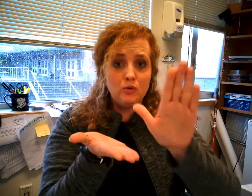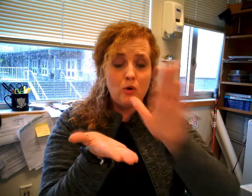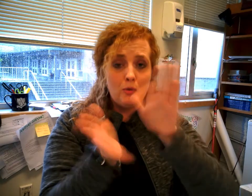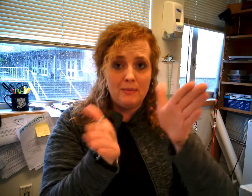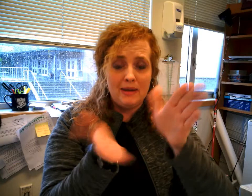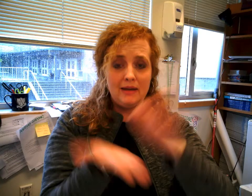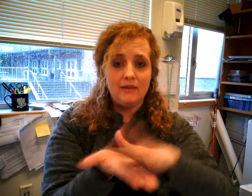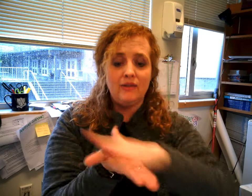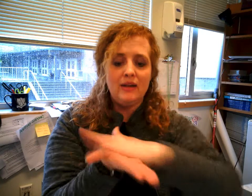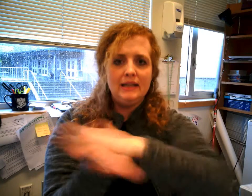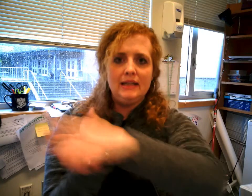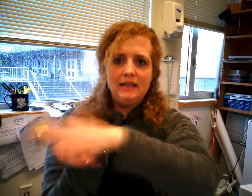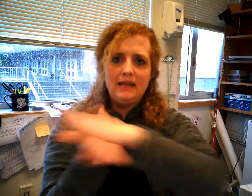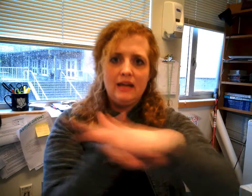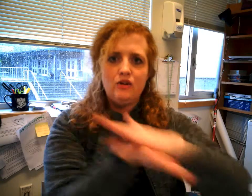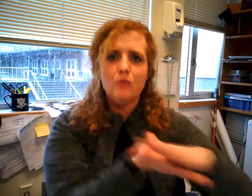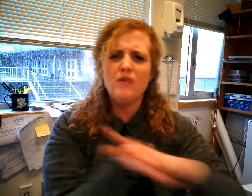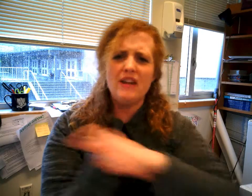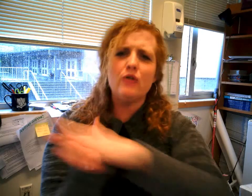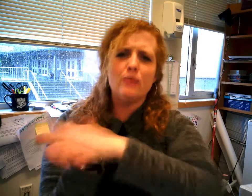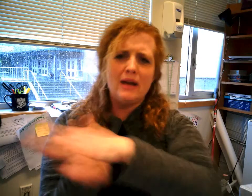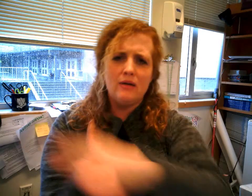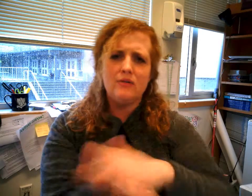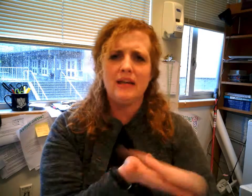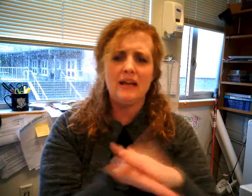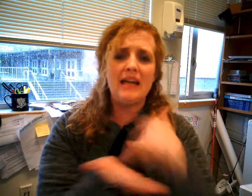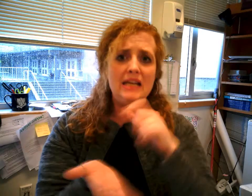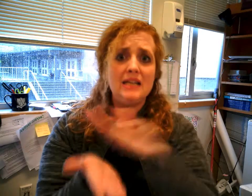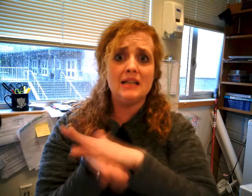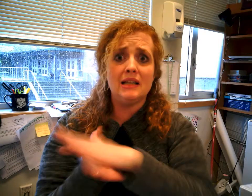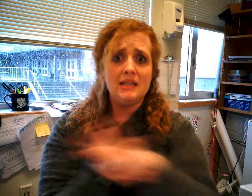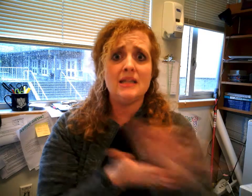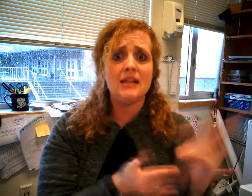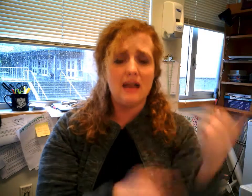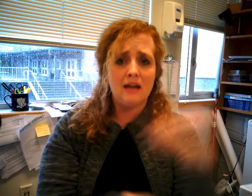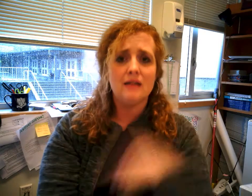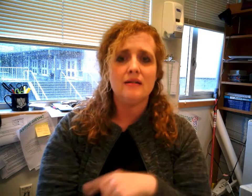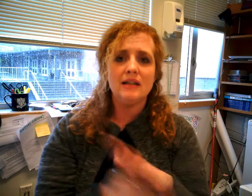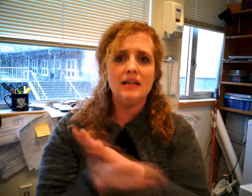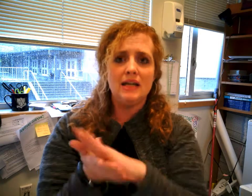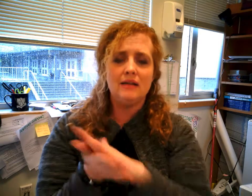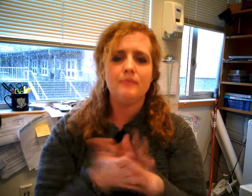open B's, cleaning, and you're moving it around, like I need to clean today, cleaning.